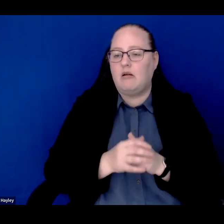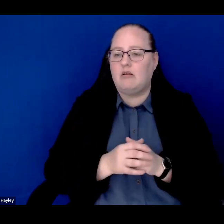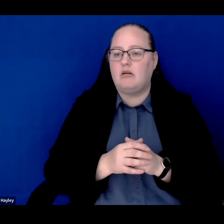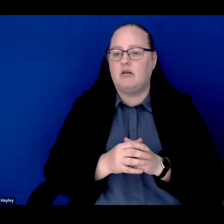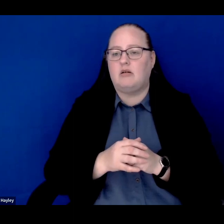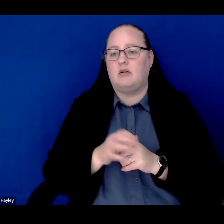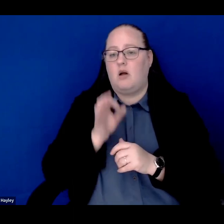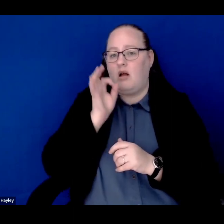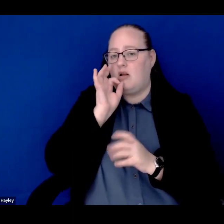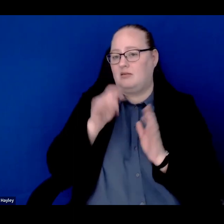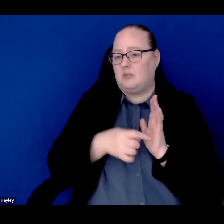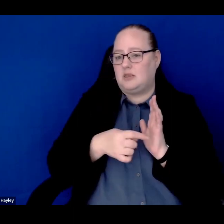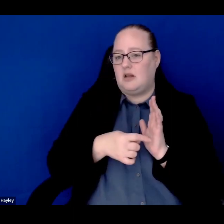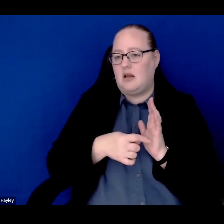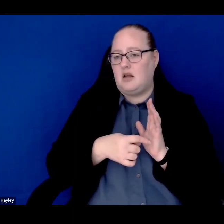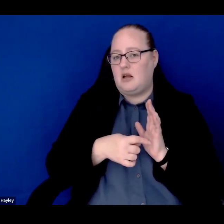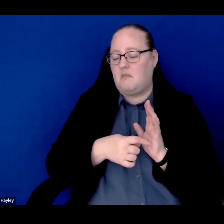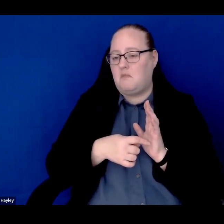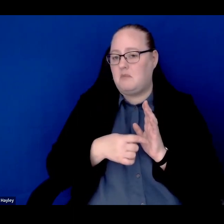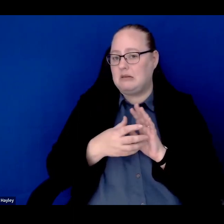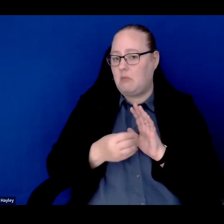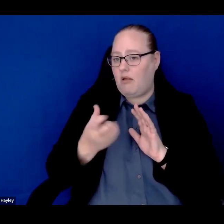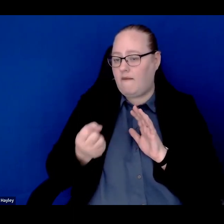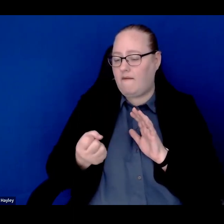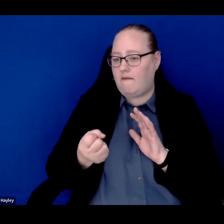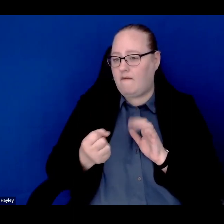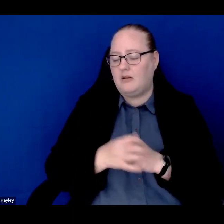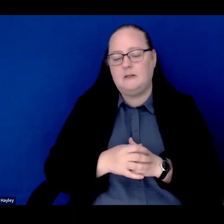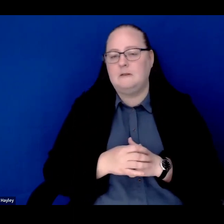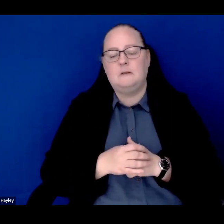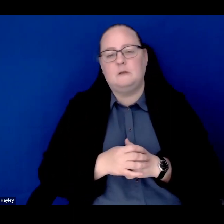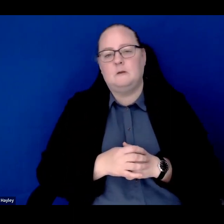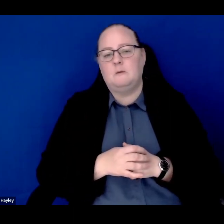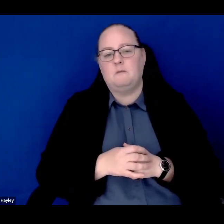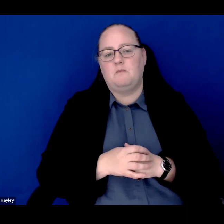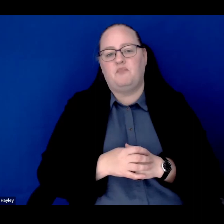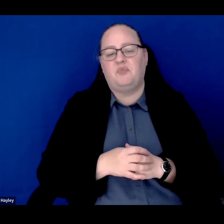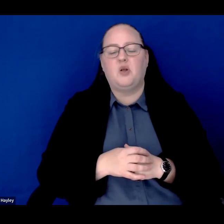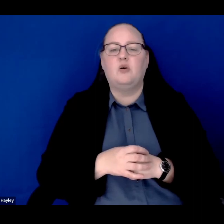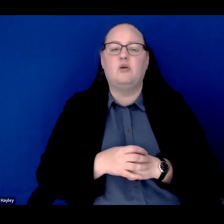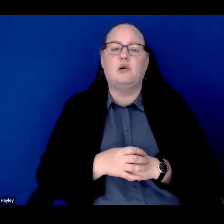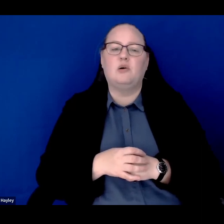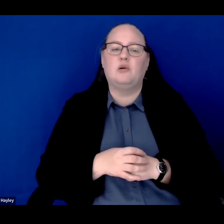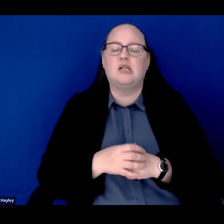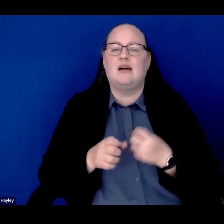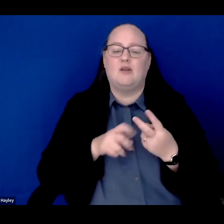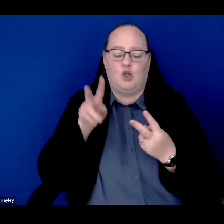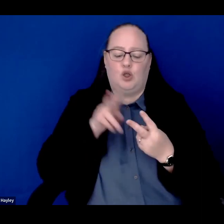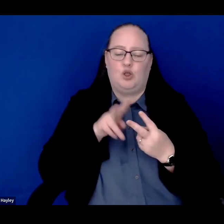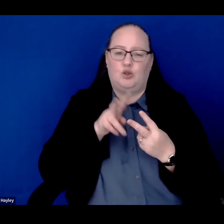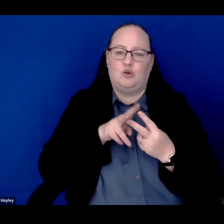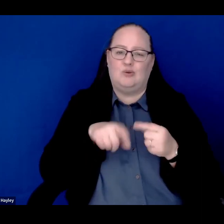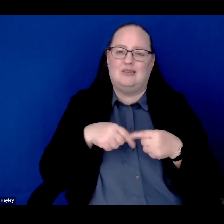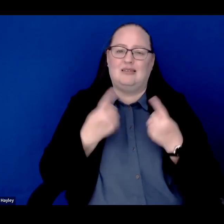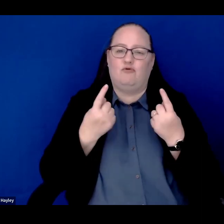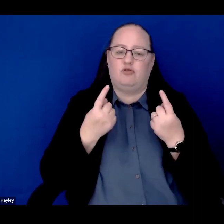No, I haven't. And I think that would be, those two could be like, they're two different steps of the same